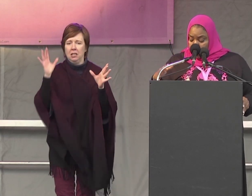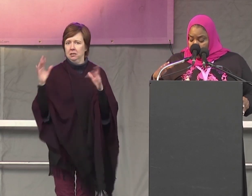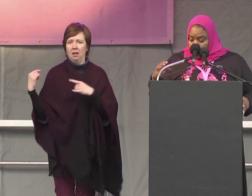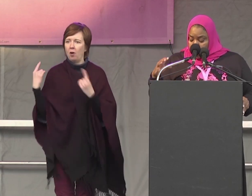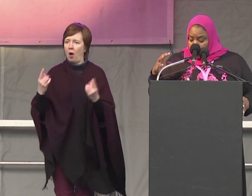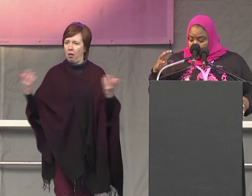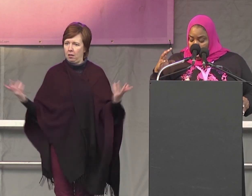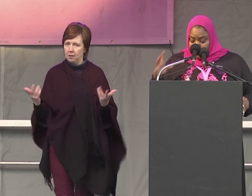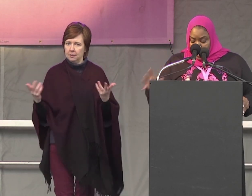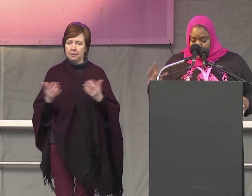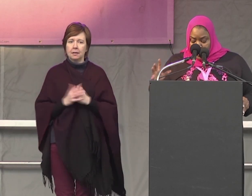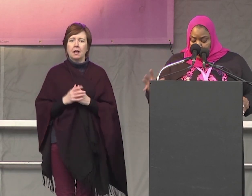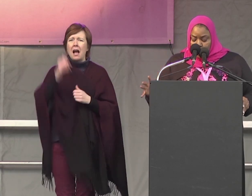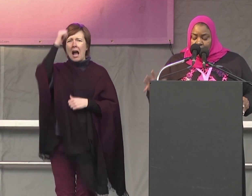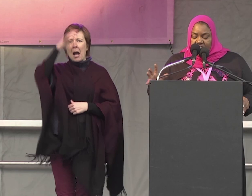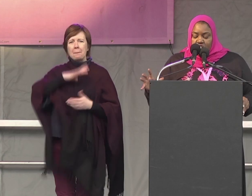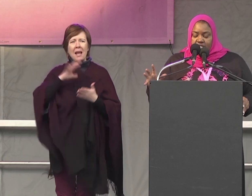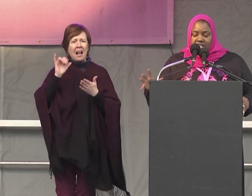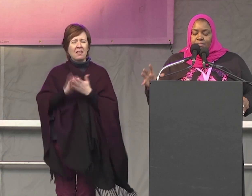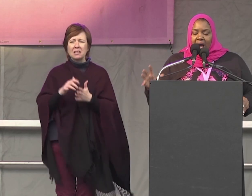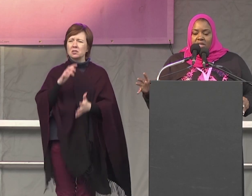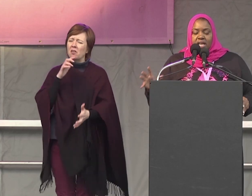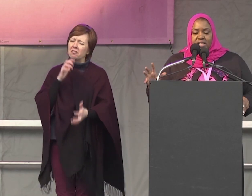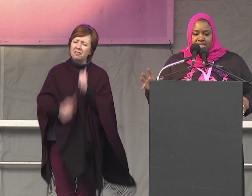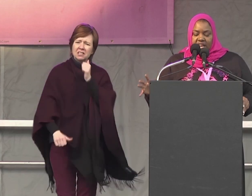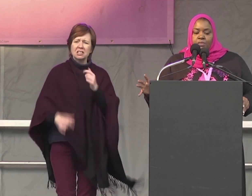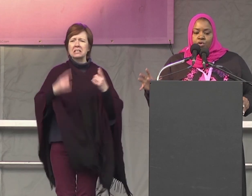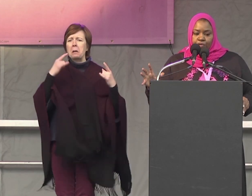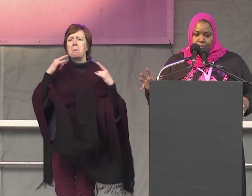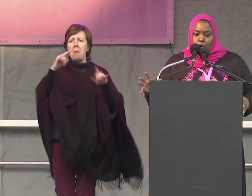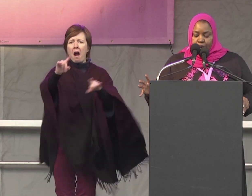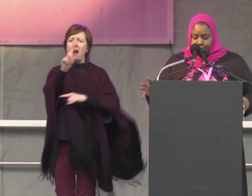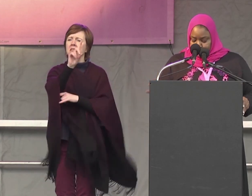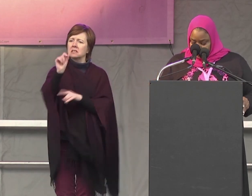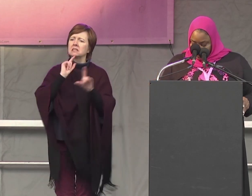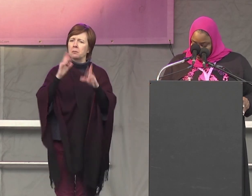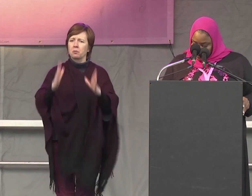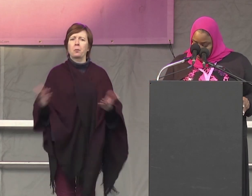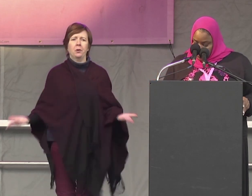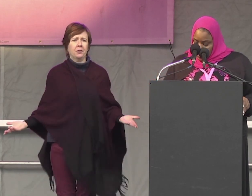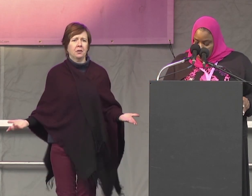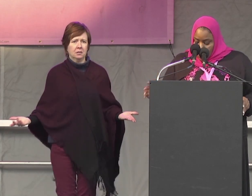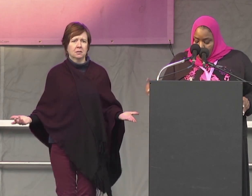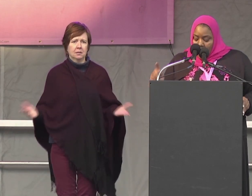all, a man that so viciously mocked a disabled reporter.